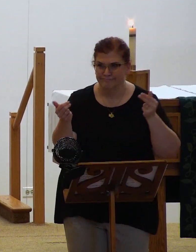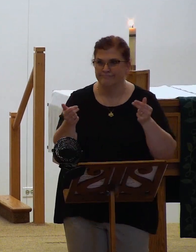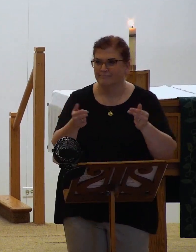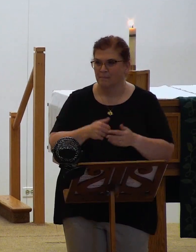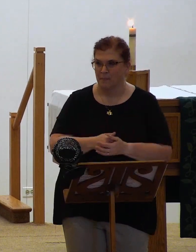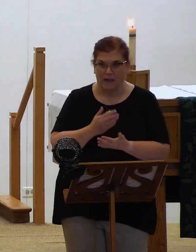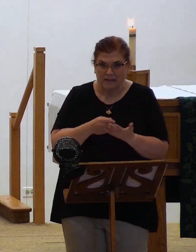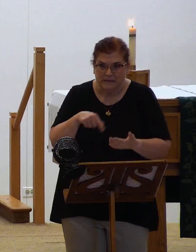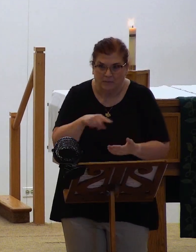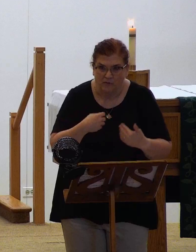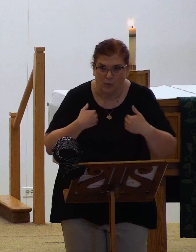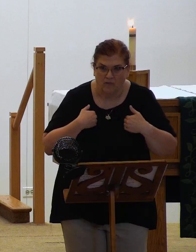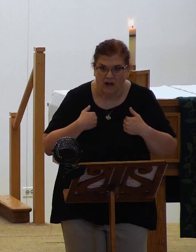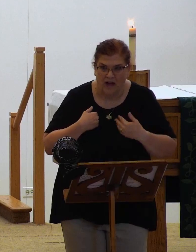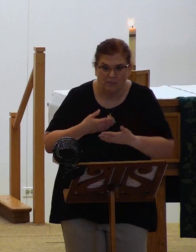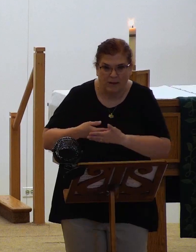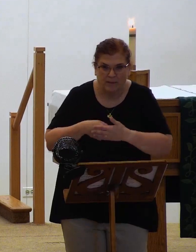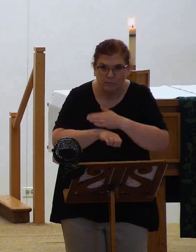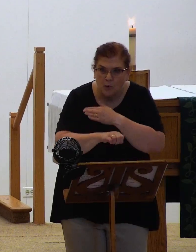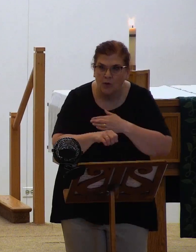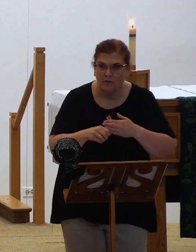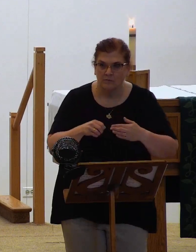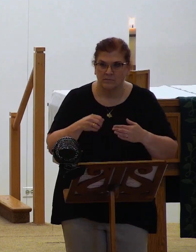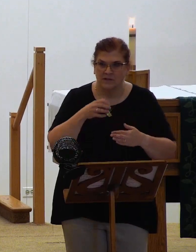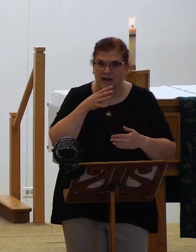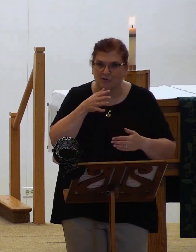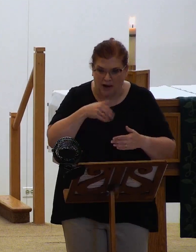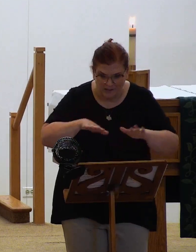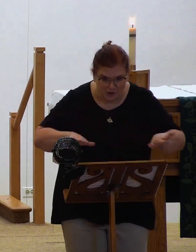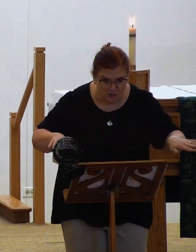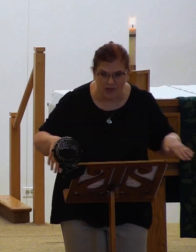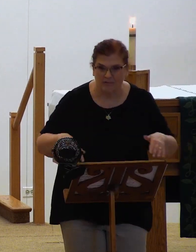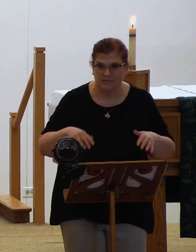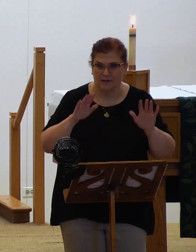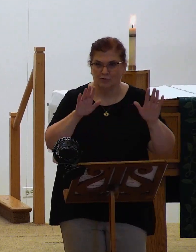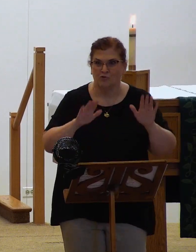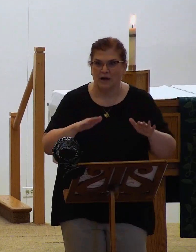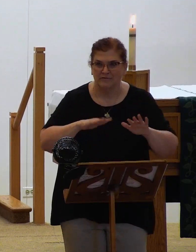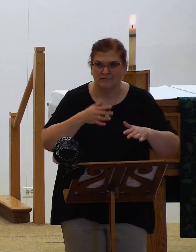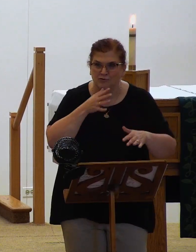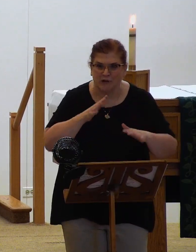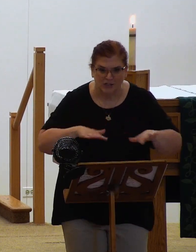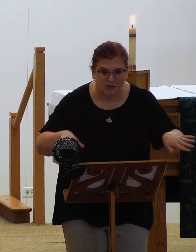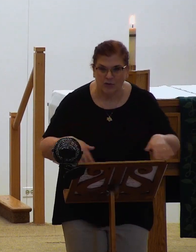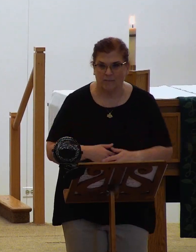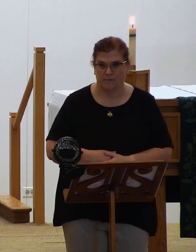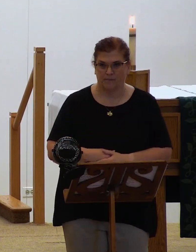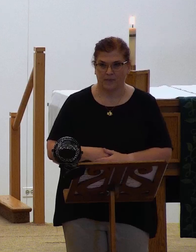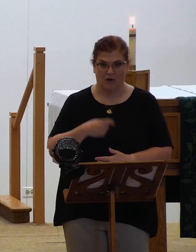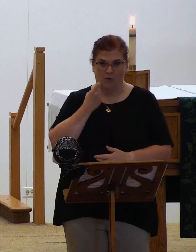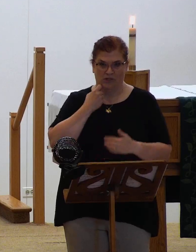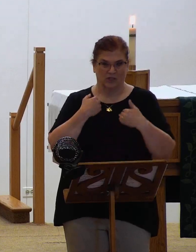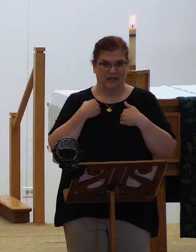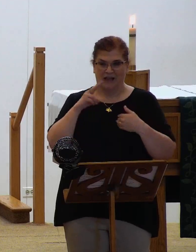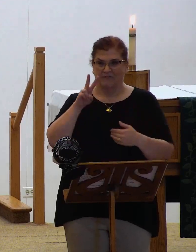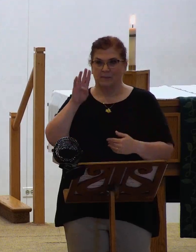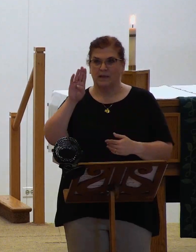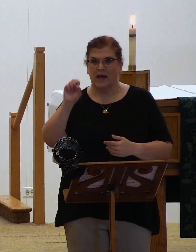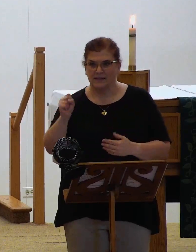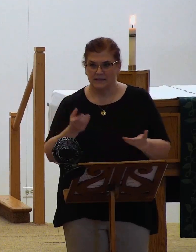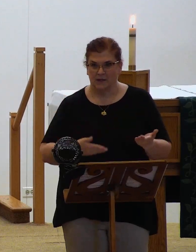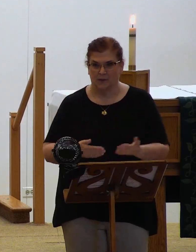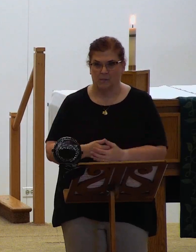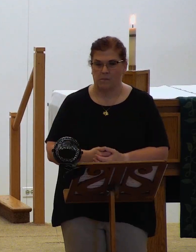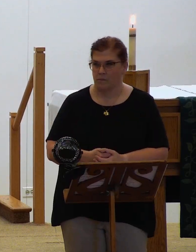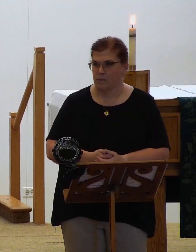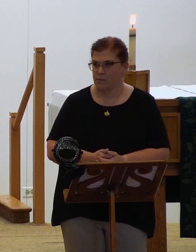Some of you have had children and grandchildren and maybe great-grandchildren. You've just recently had vacation Bible school here.